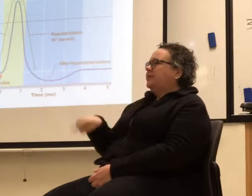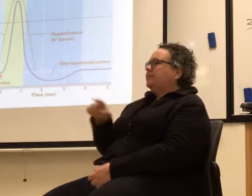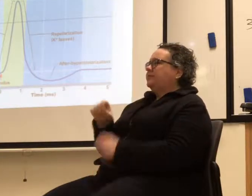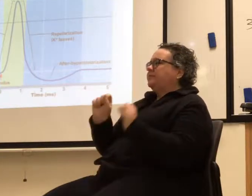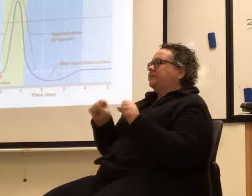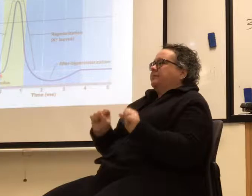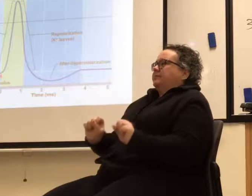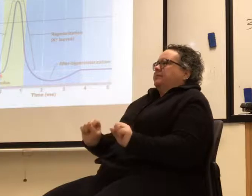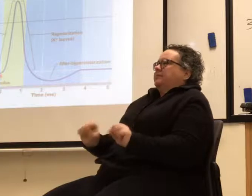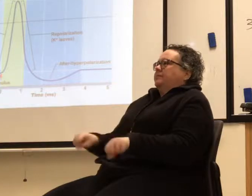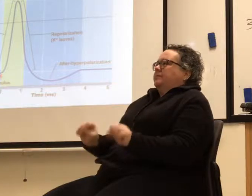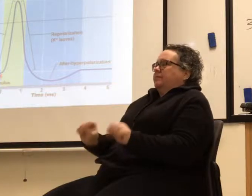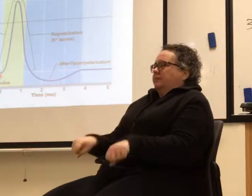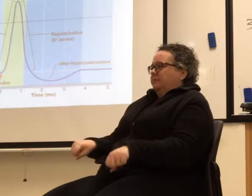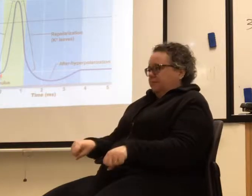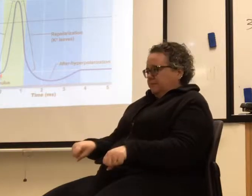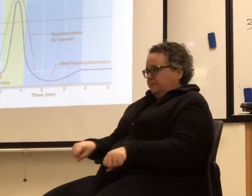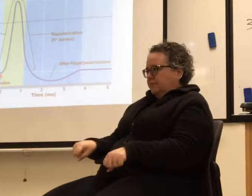get